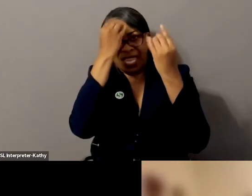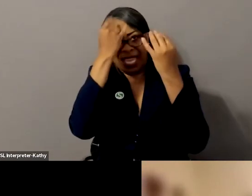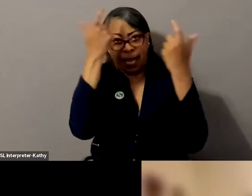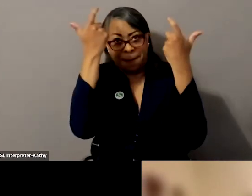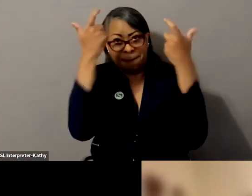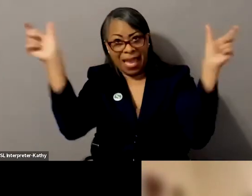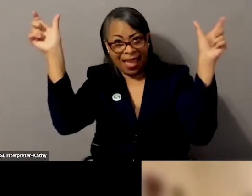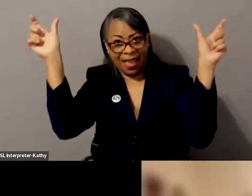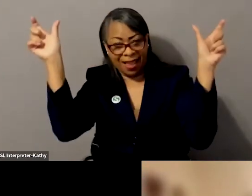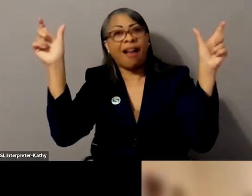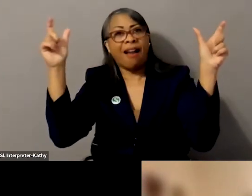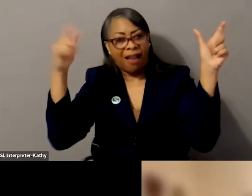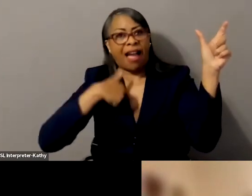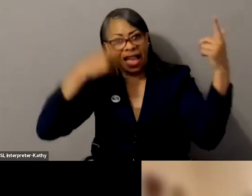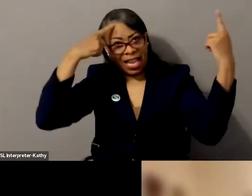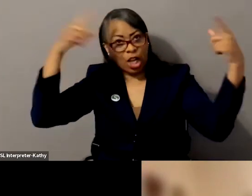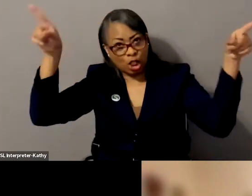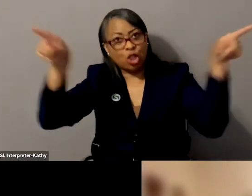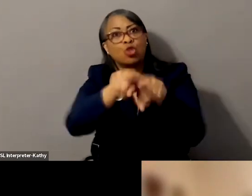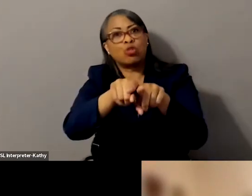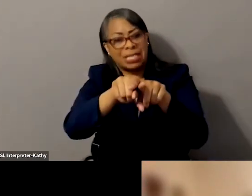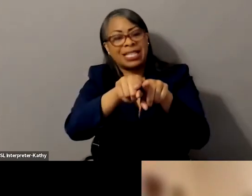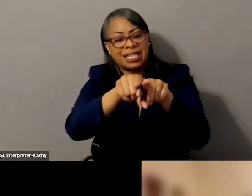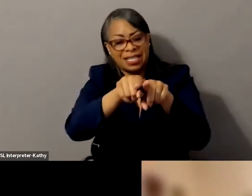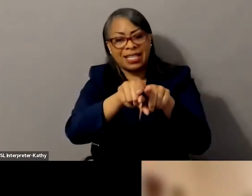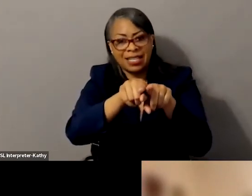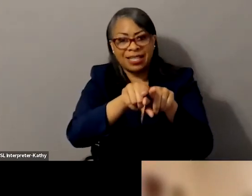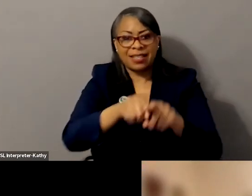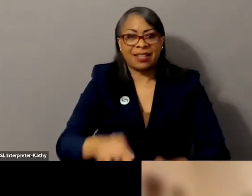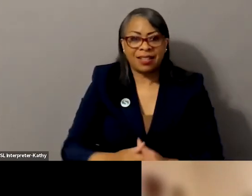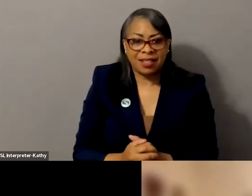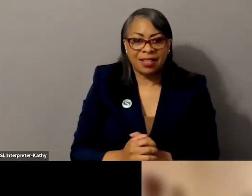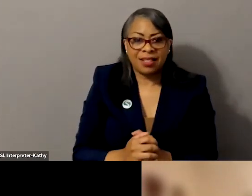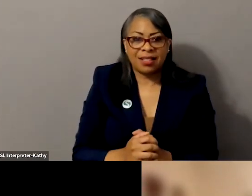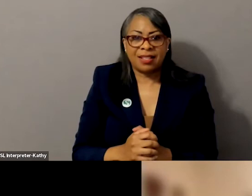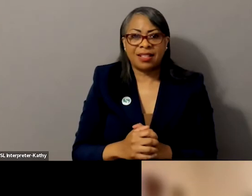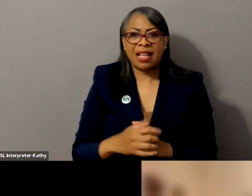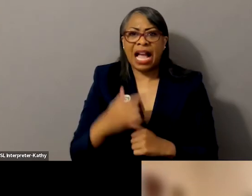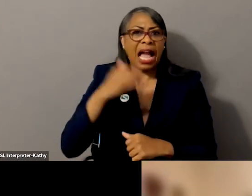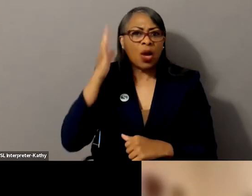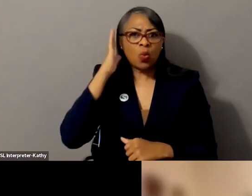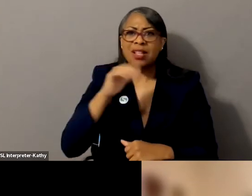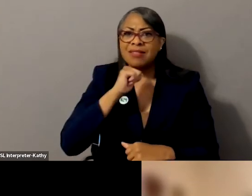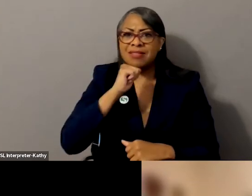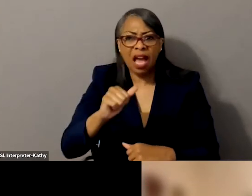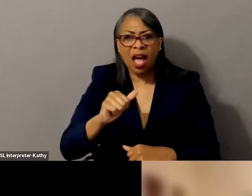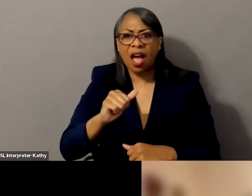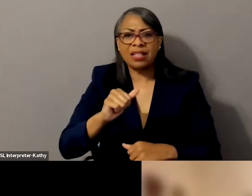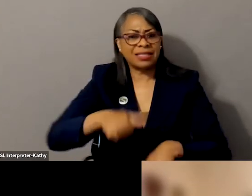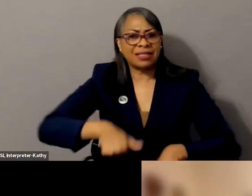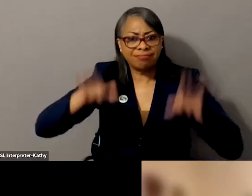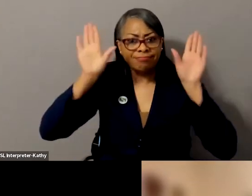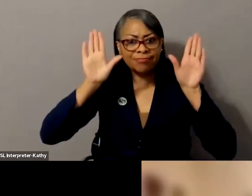wholeheartedly. And to the extent that I can, I will not be encumbered by these challenges.